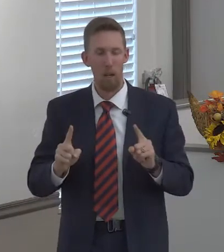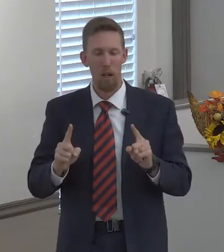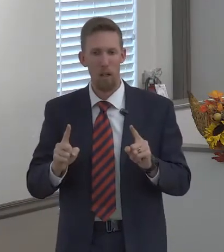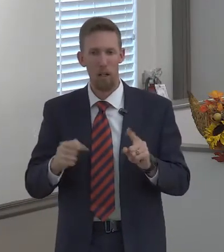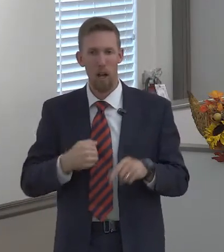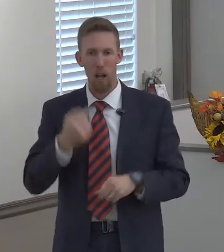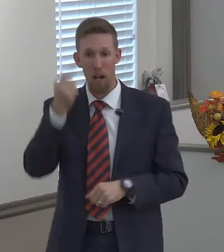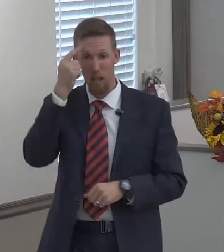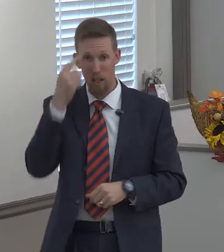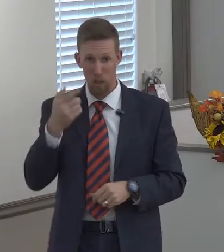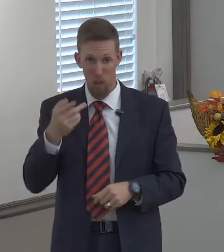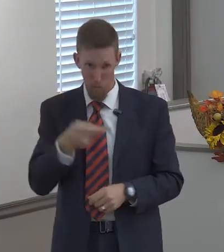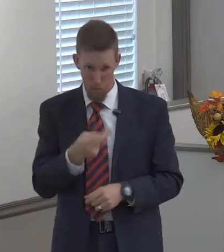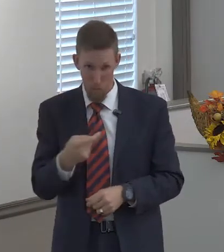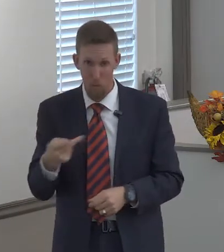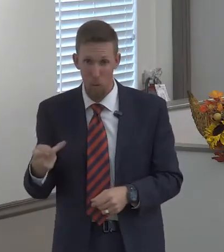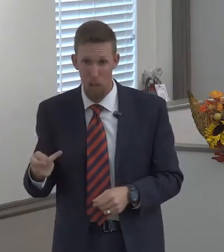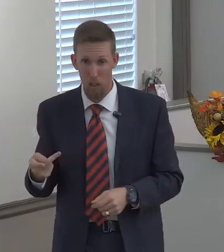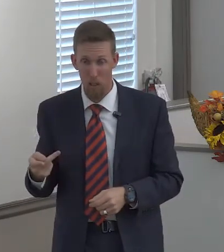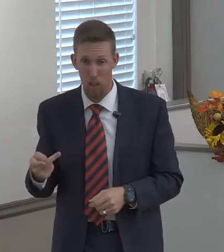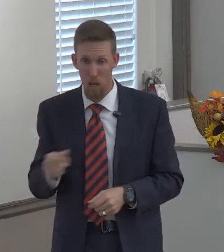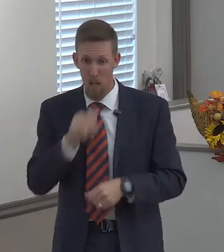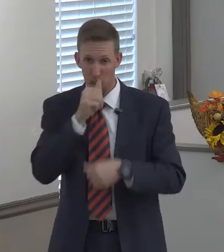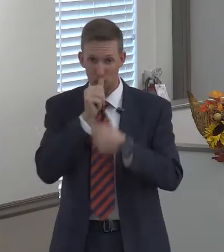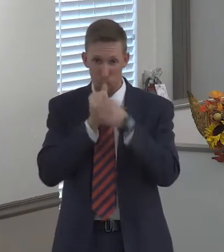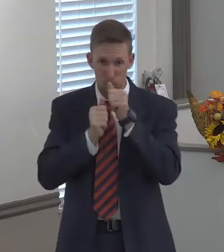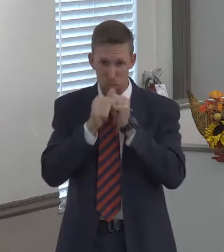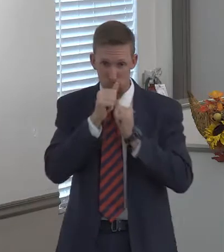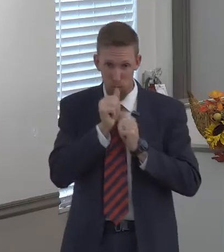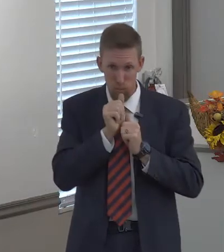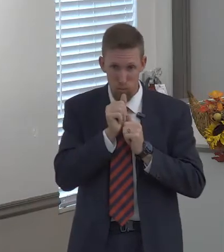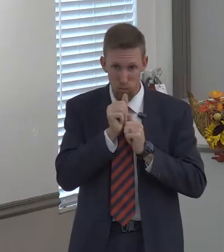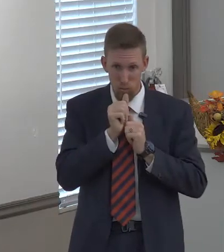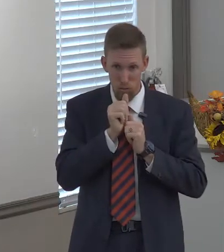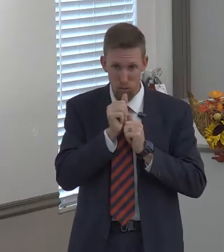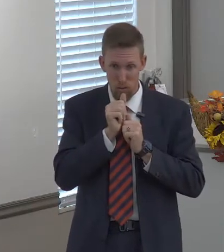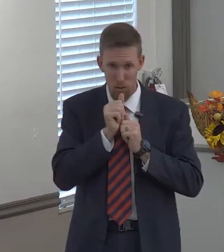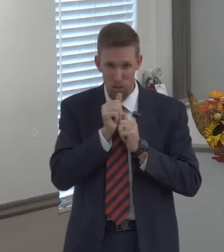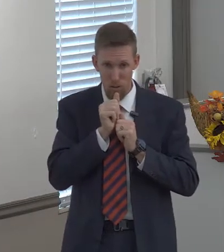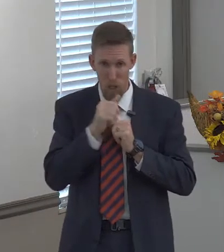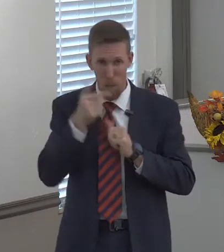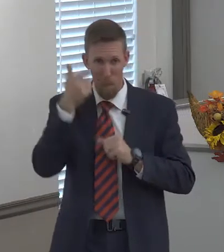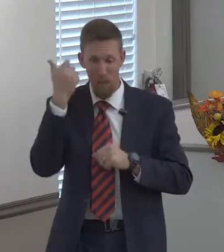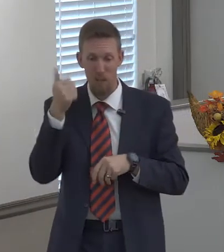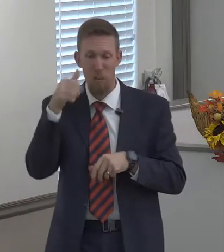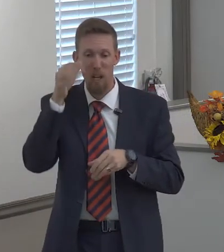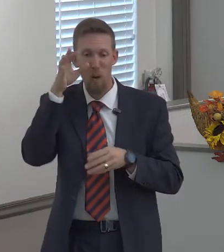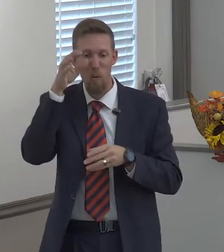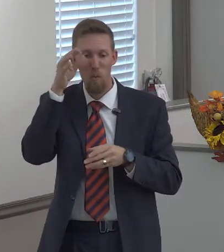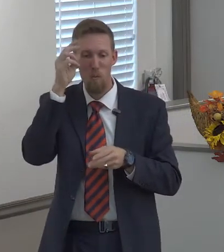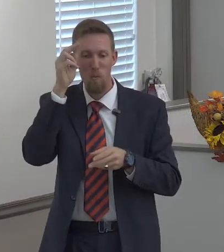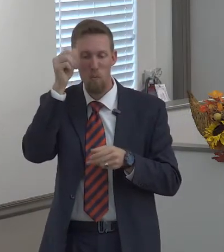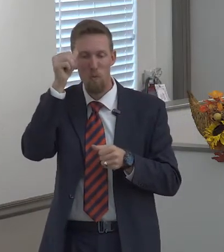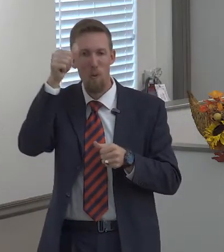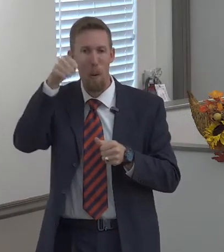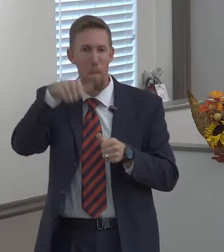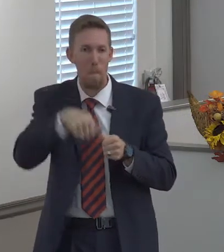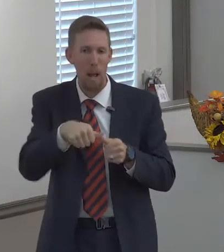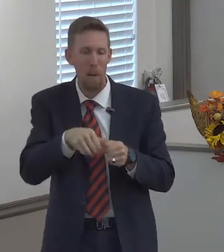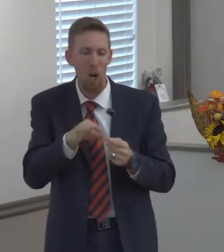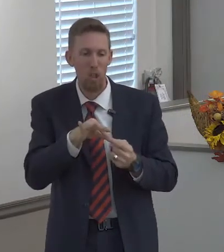thanks. And so we set aside our evening service, 5 p.m. this evening, to have